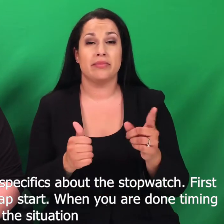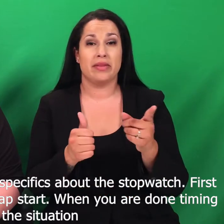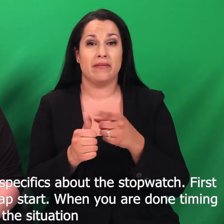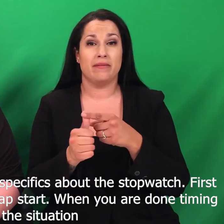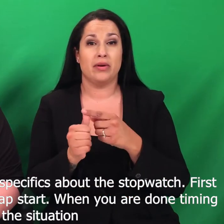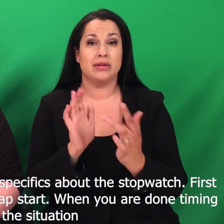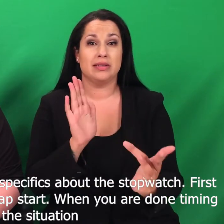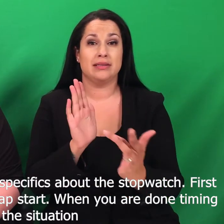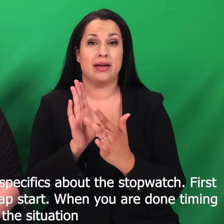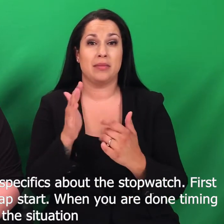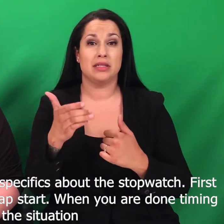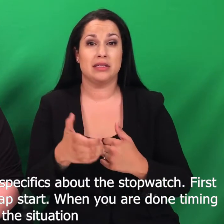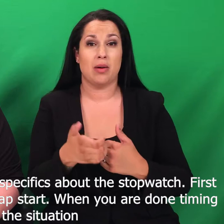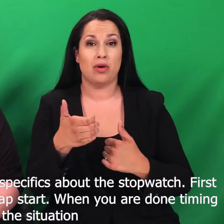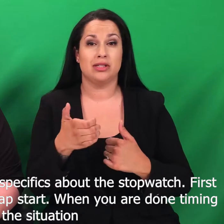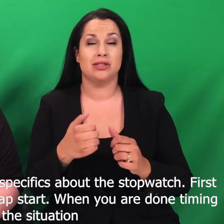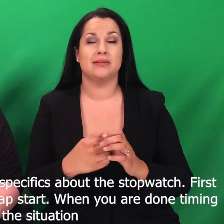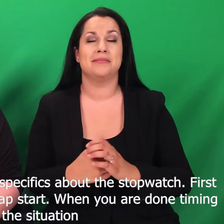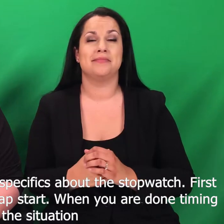First, tap Stopwatch.